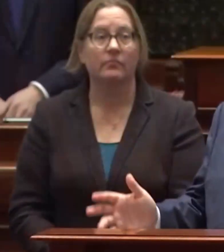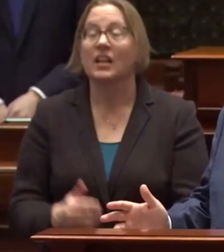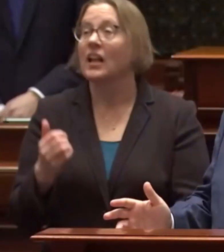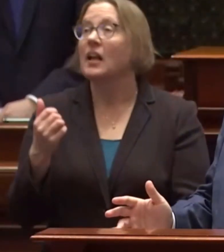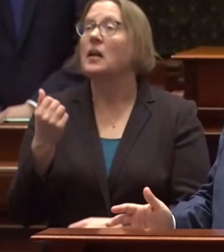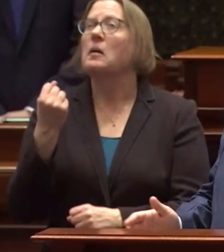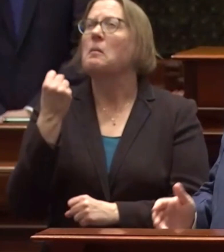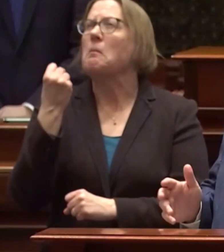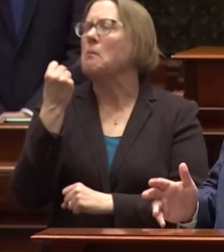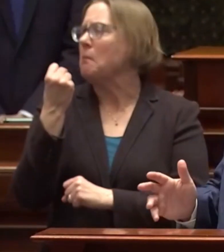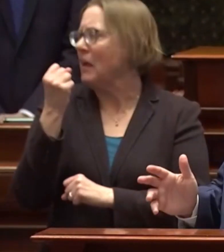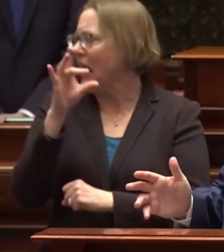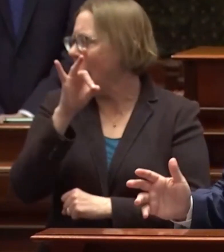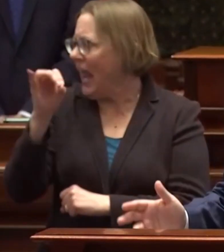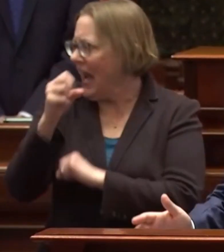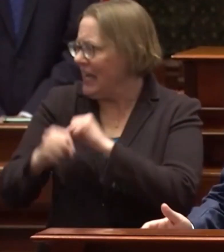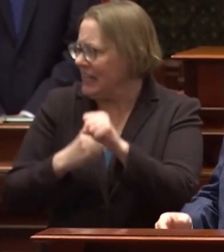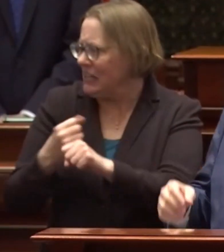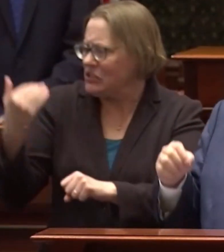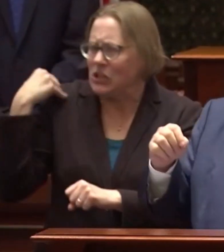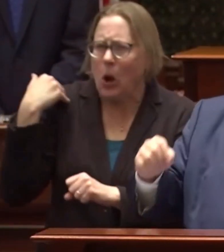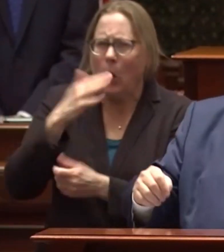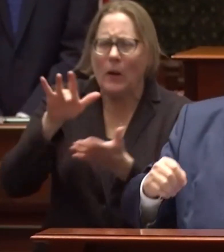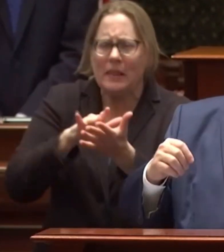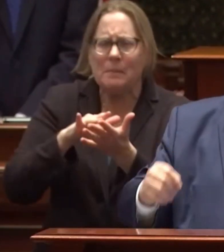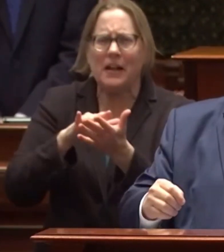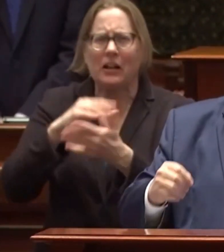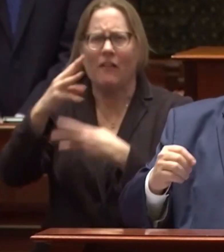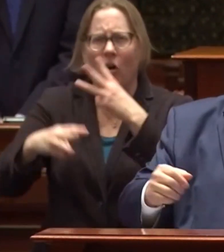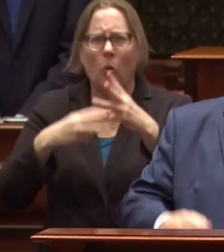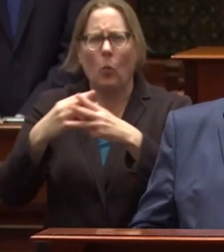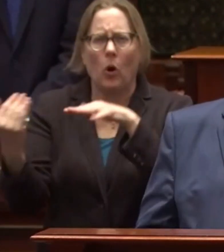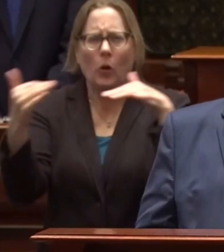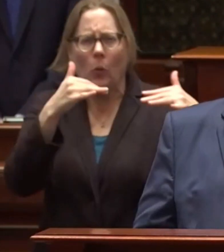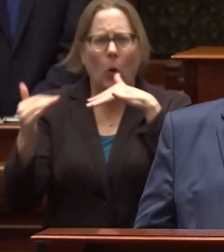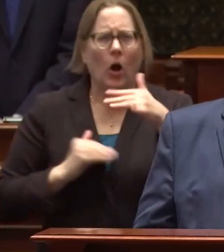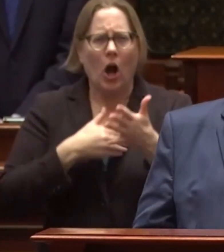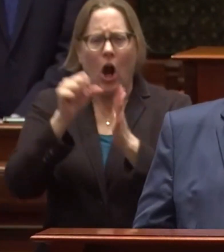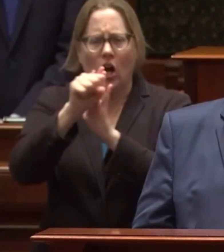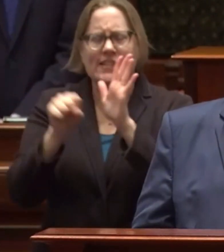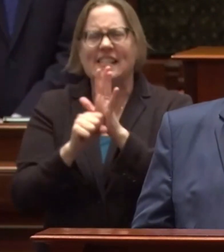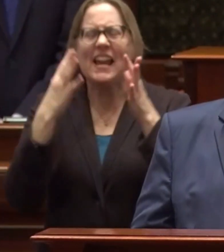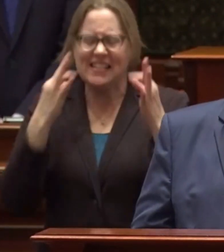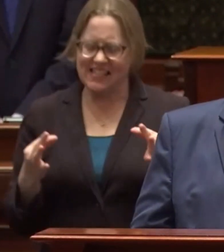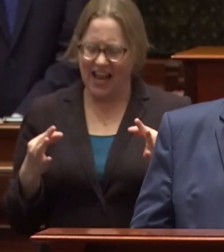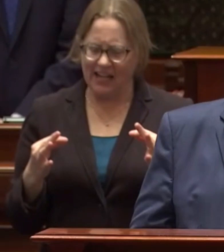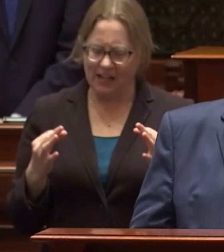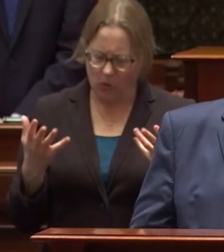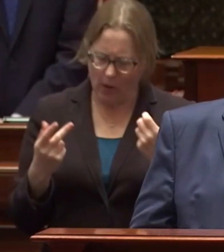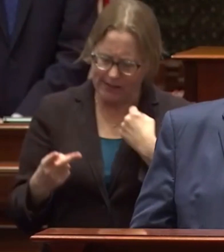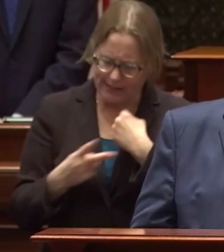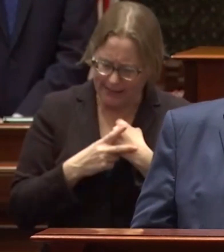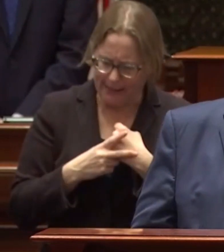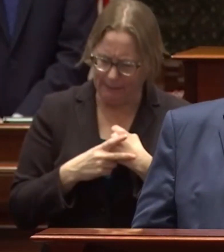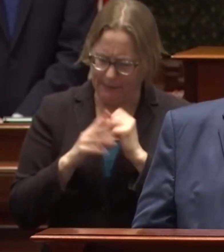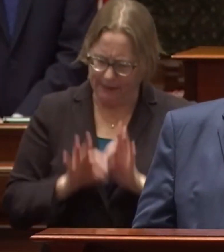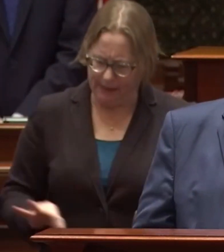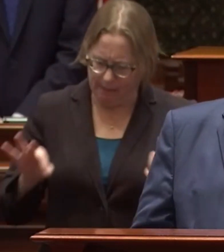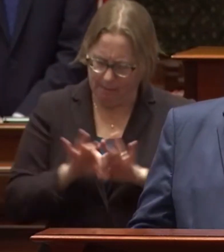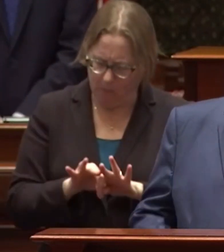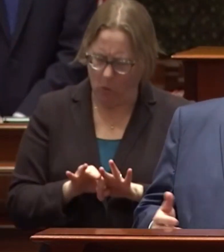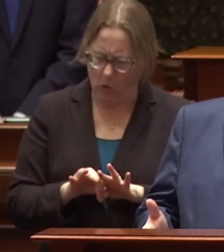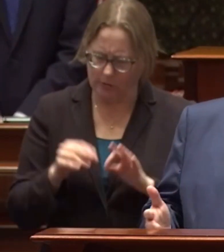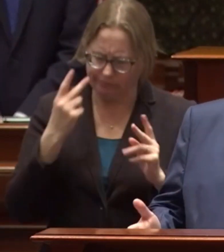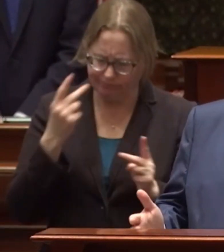"80 years ago, in the middle of a world war, our state decided it wanted to preserve an important memento of our